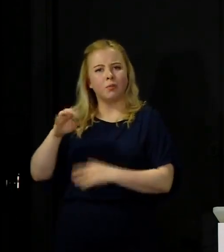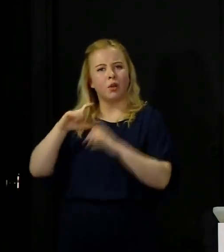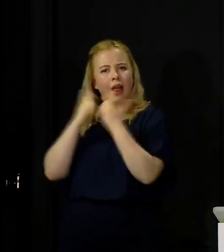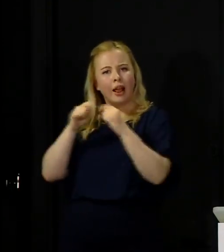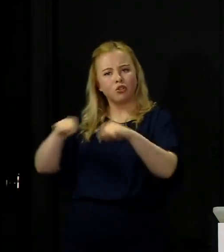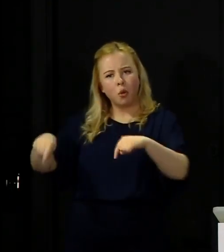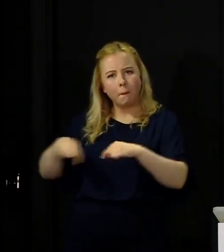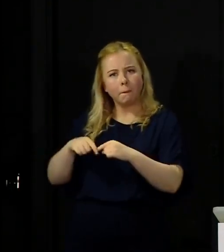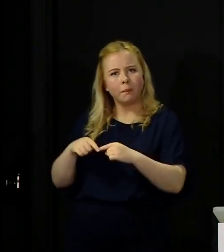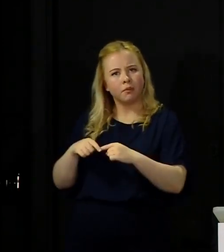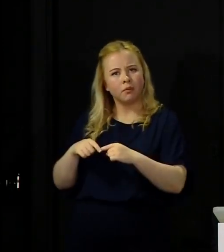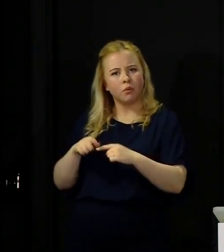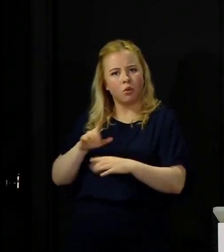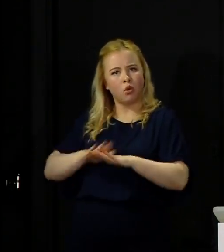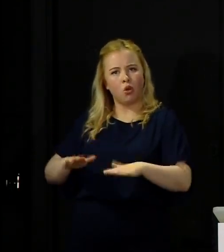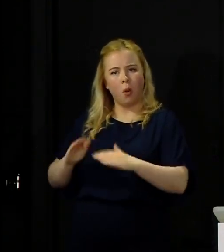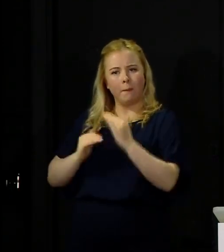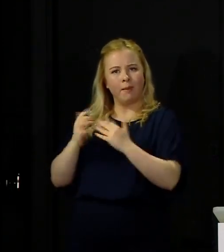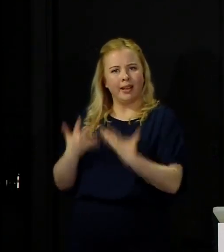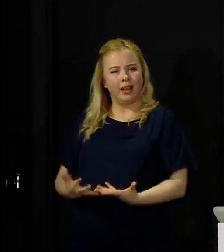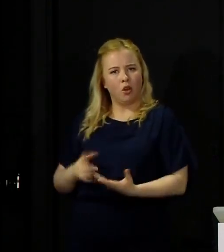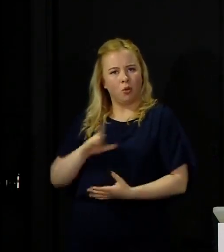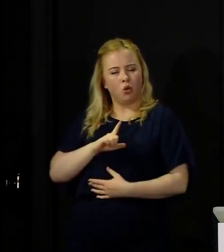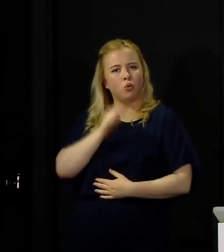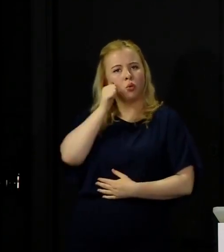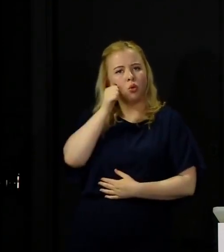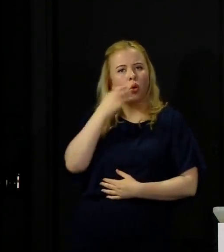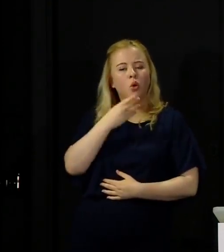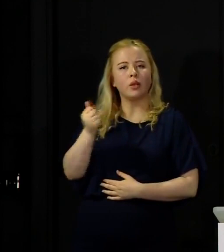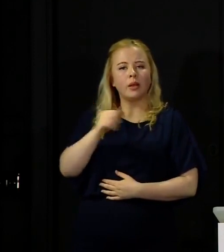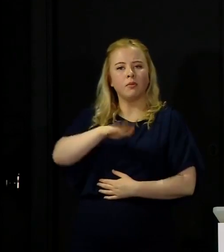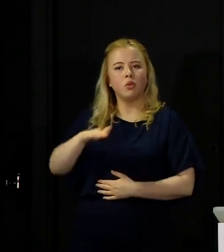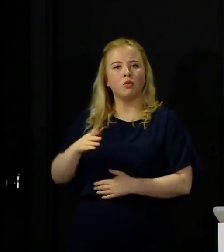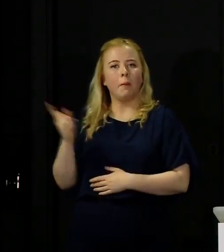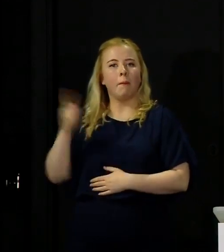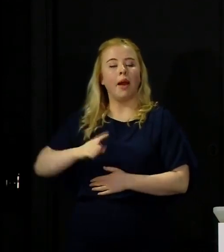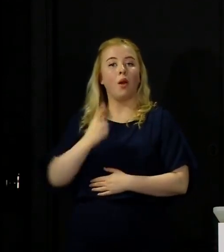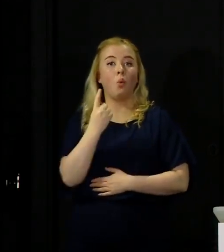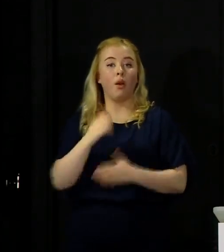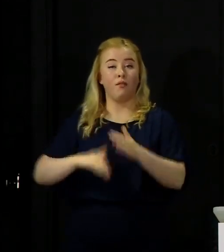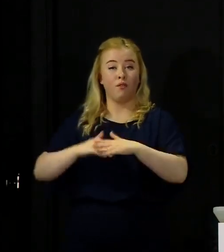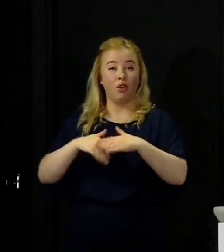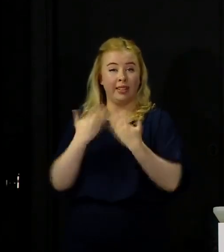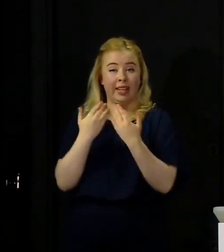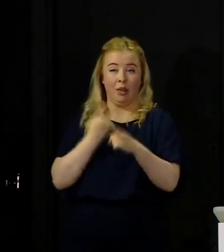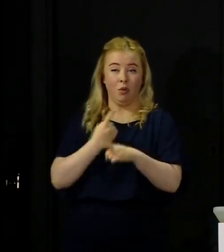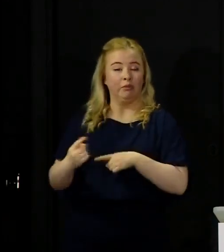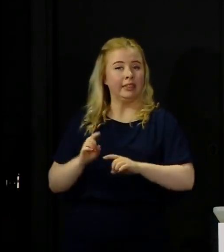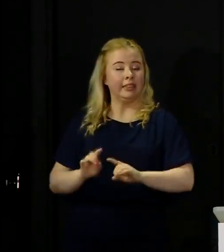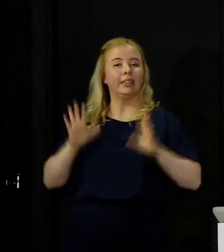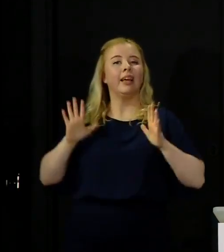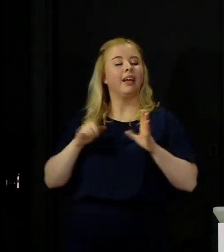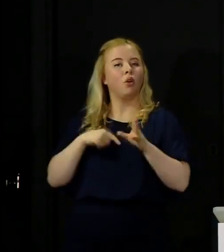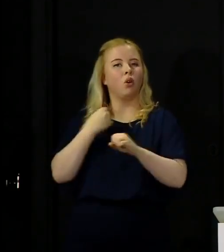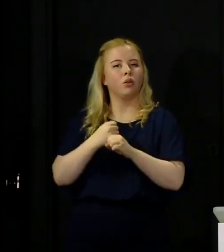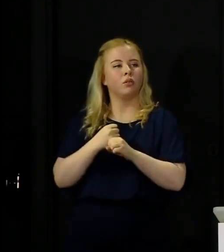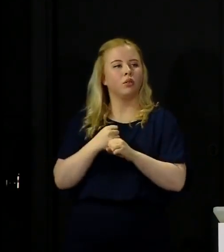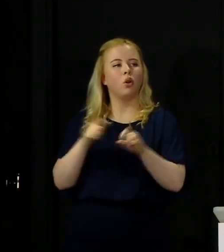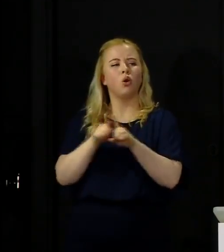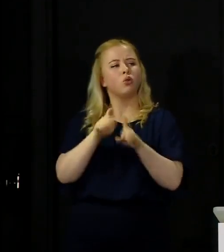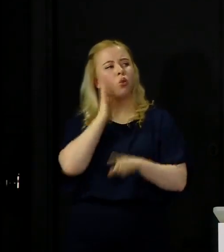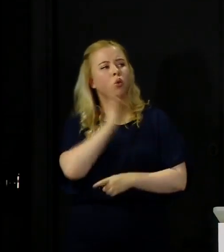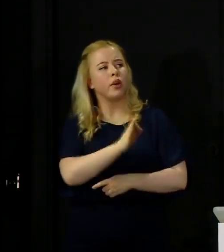right now, given we know that some kids will be back for just one full day a week from August? And also to